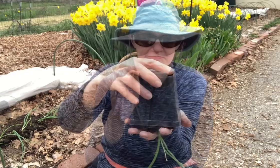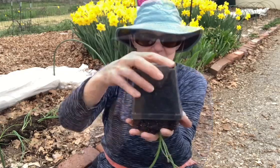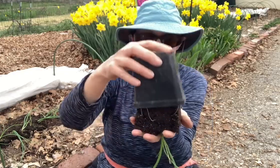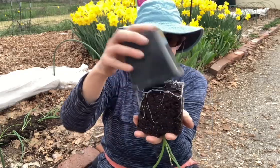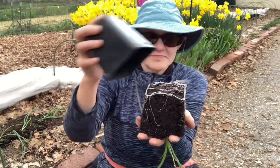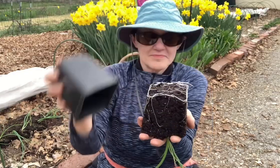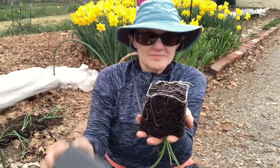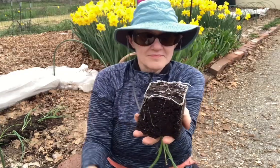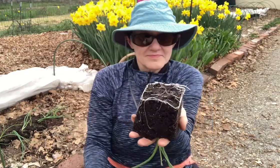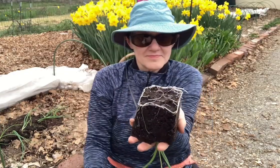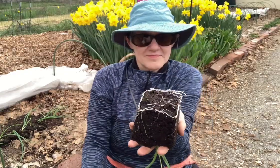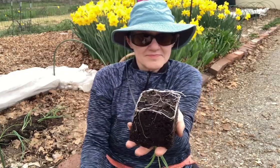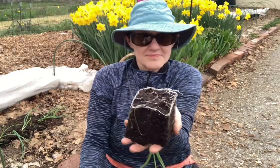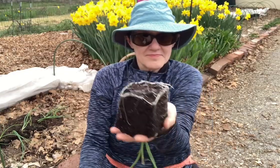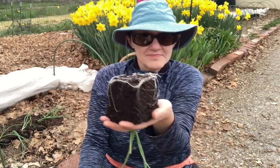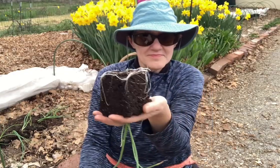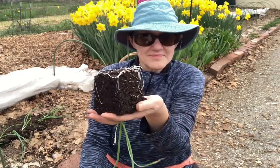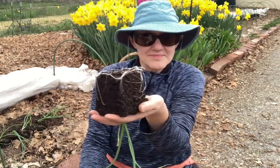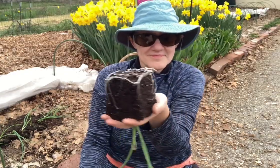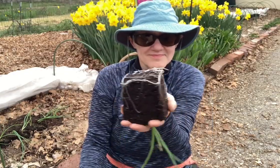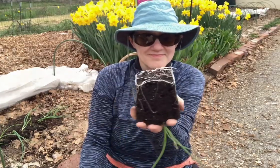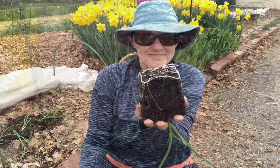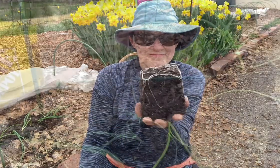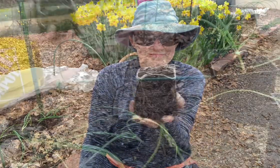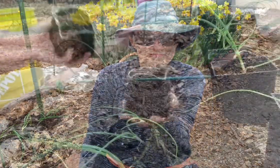me show you some of the roots.